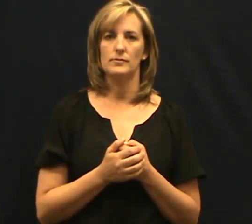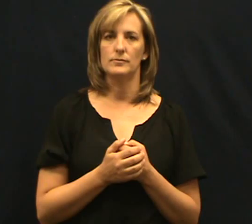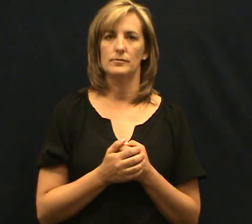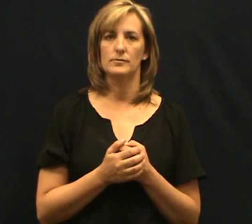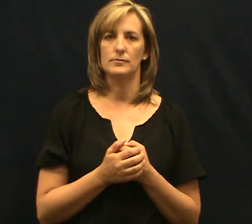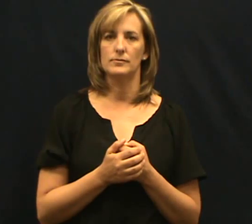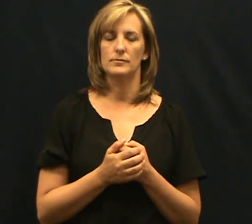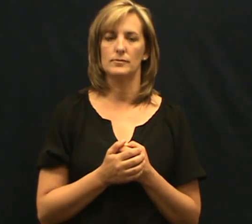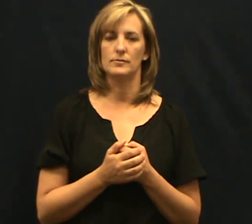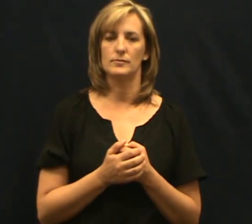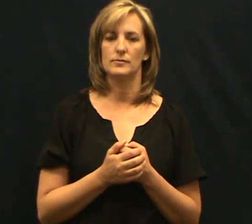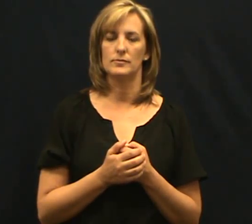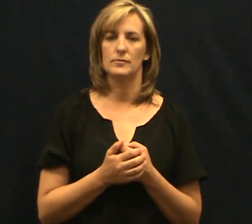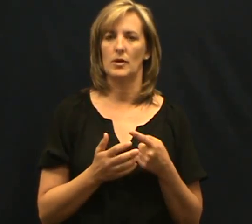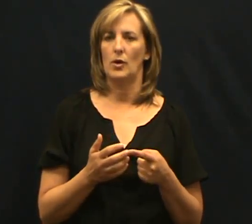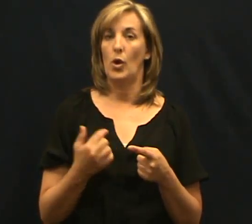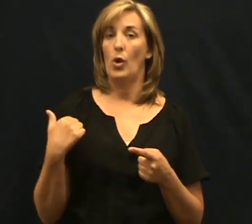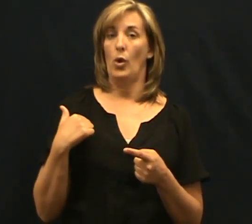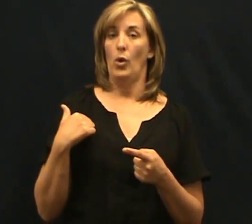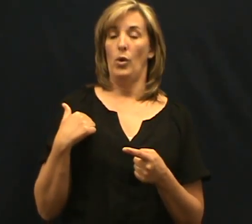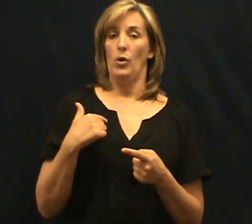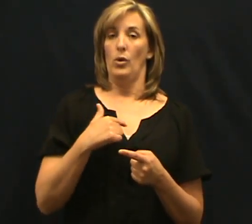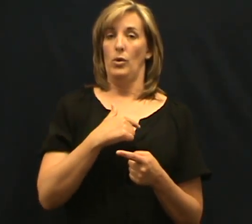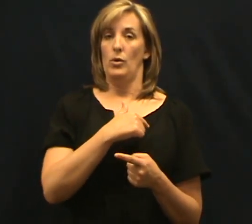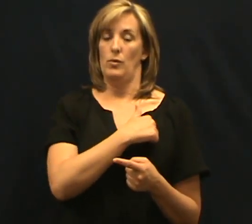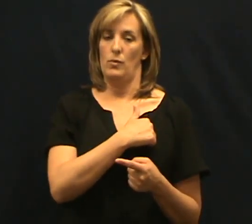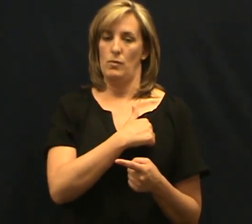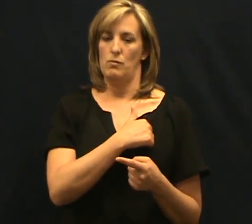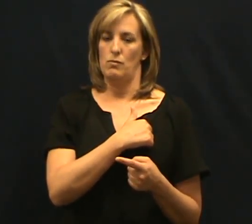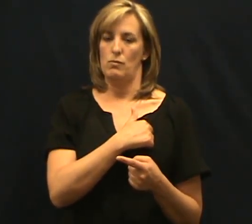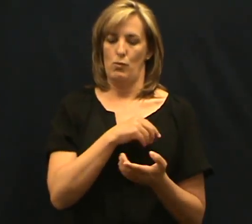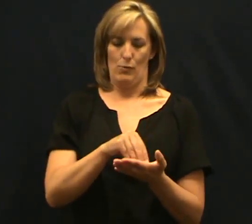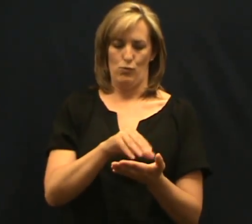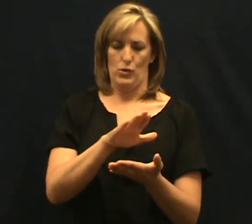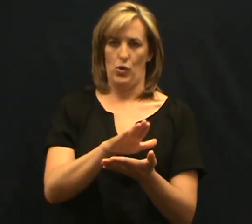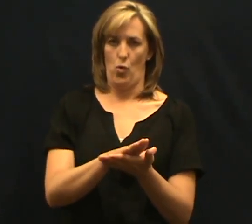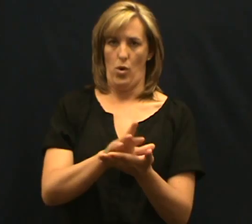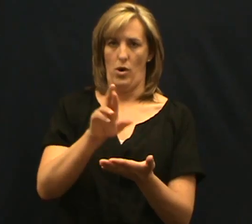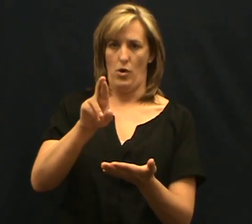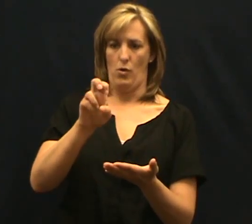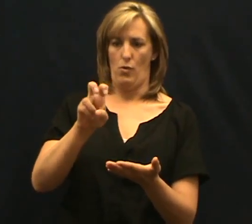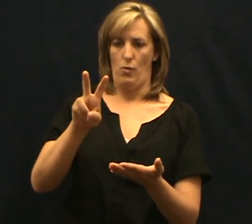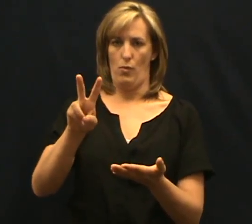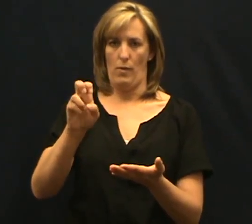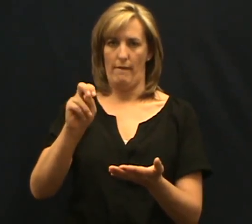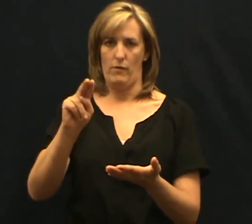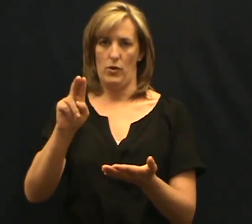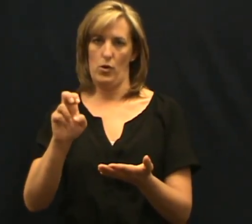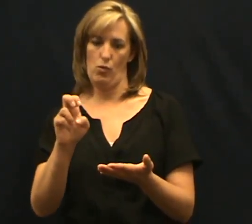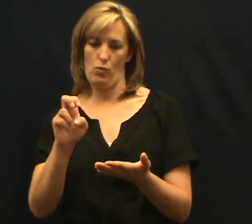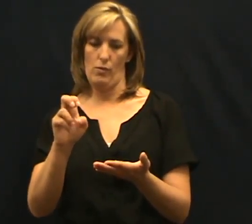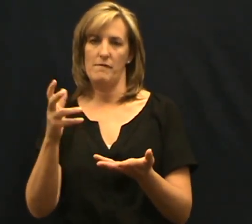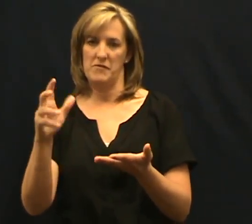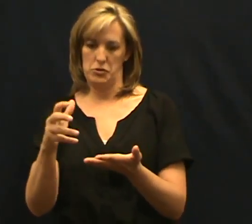we've been saying, we record revenue when we earn it and expenses when they're incurred. Well, if the